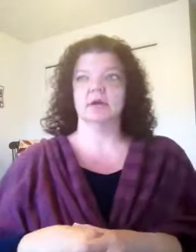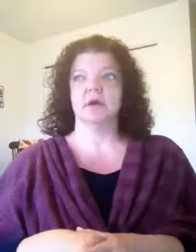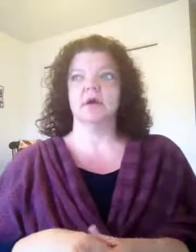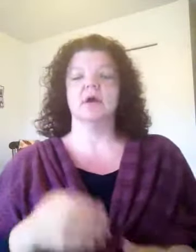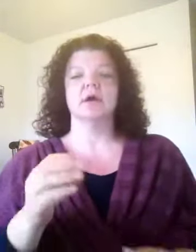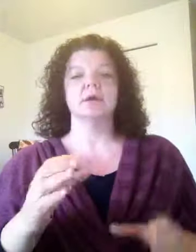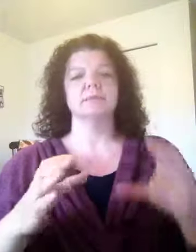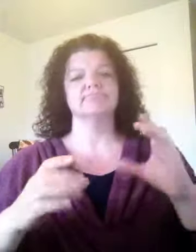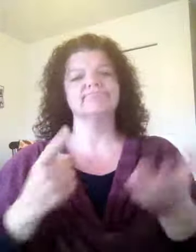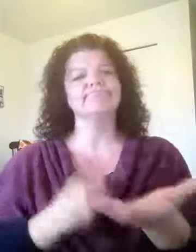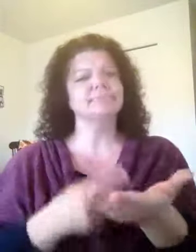is.